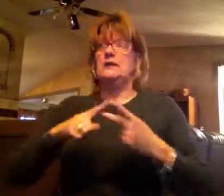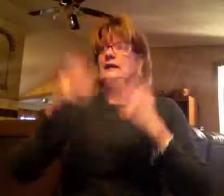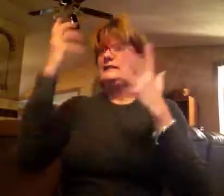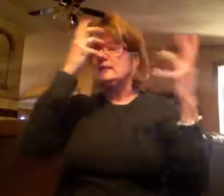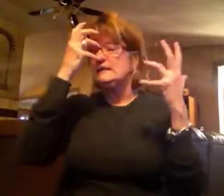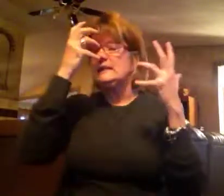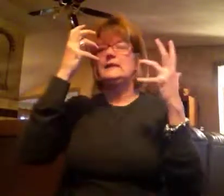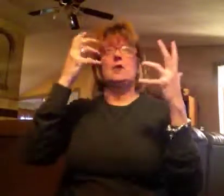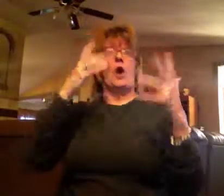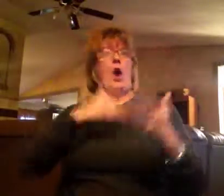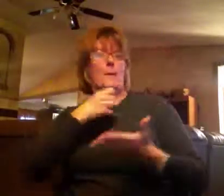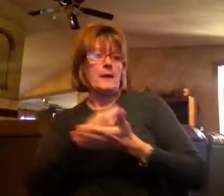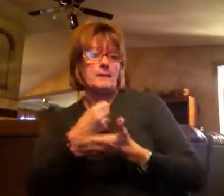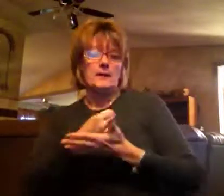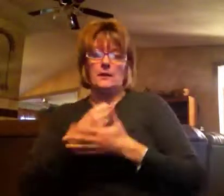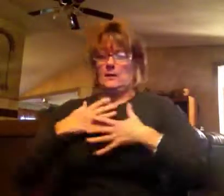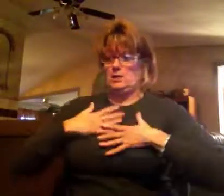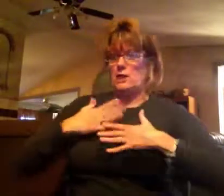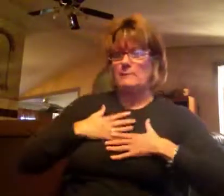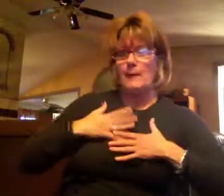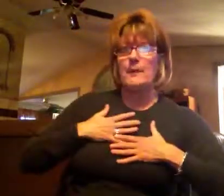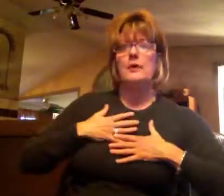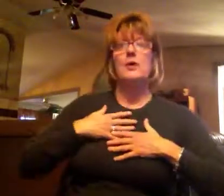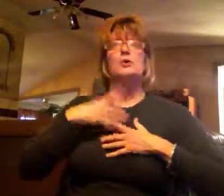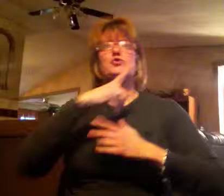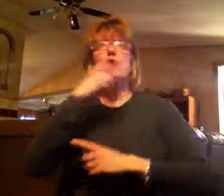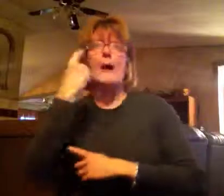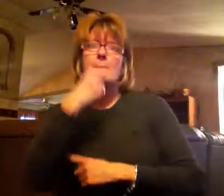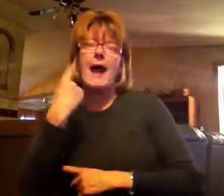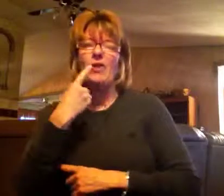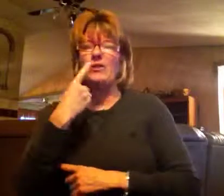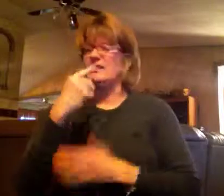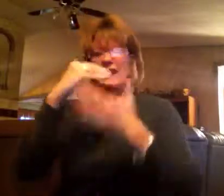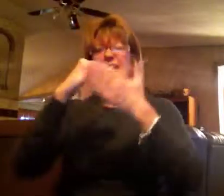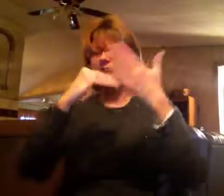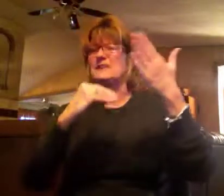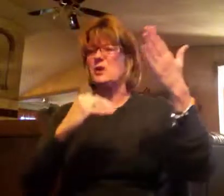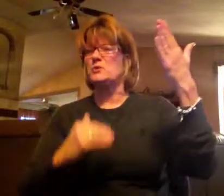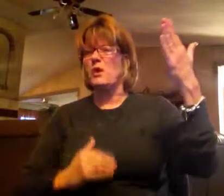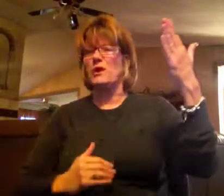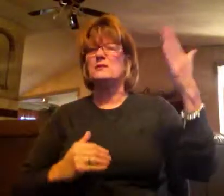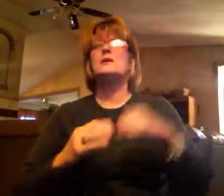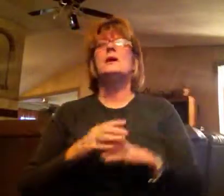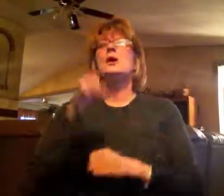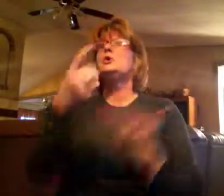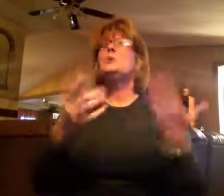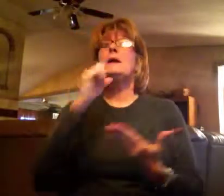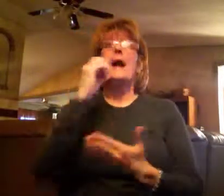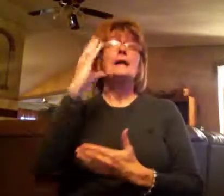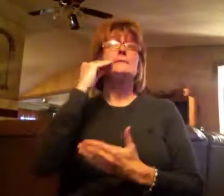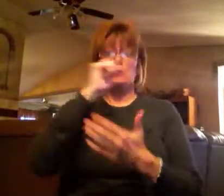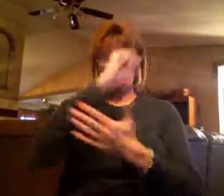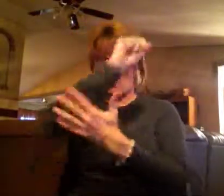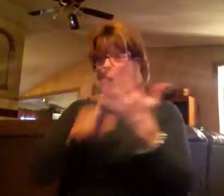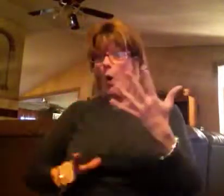palpitations, chest palpitations, dry mouth, the list goes on. And you may not experience every single one of these symptoms,